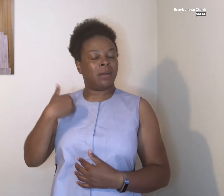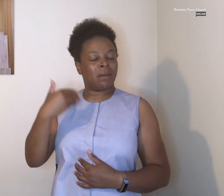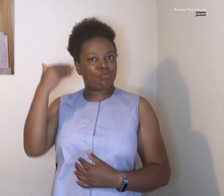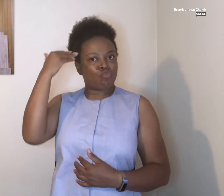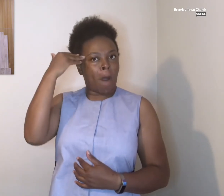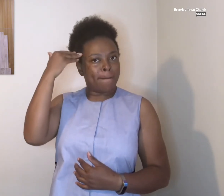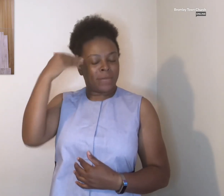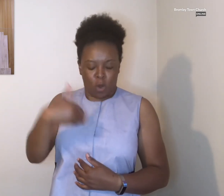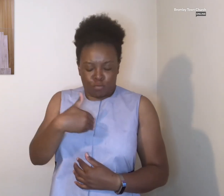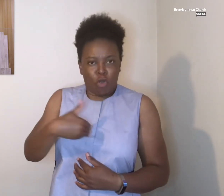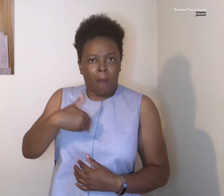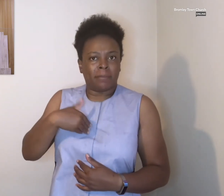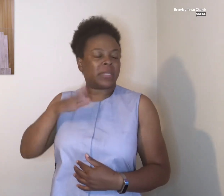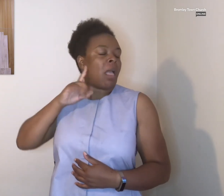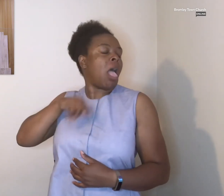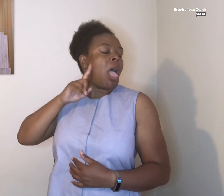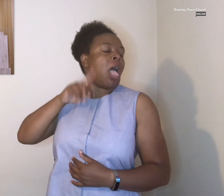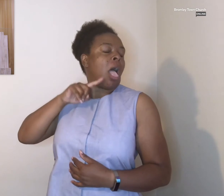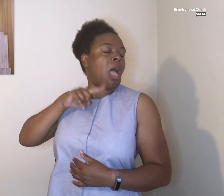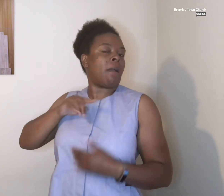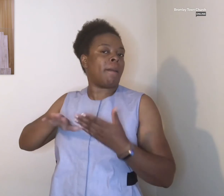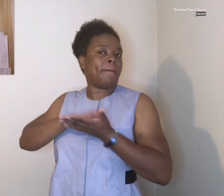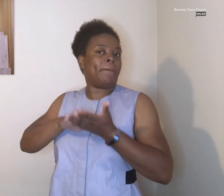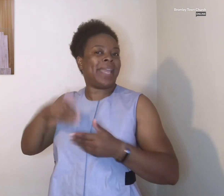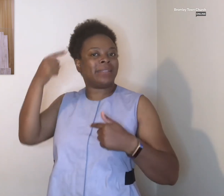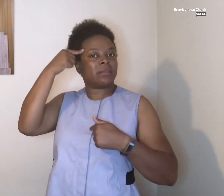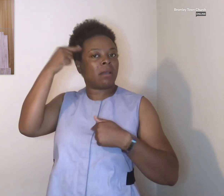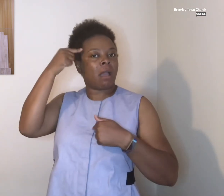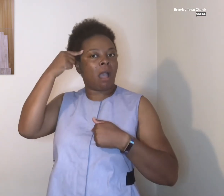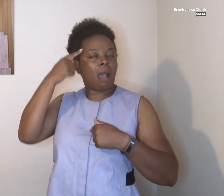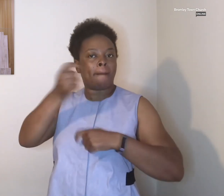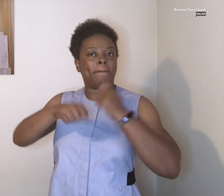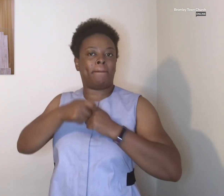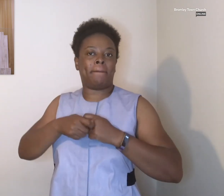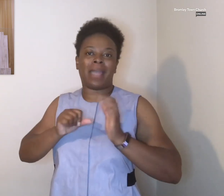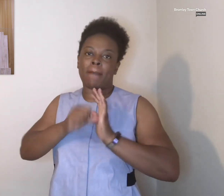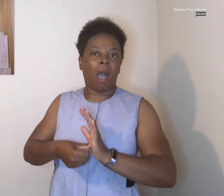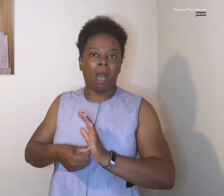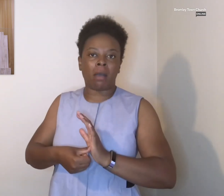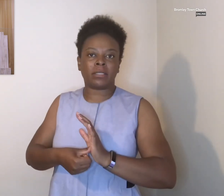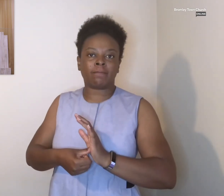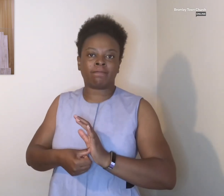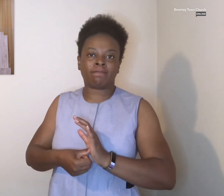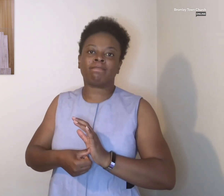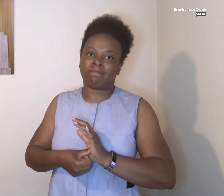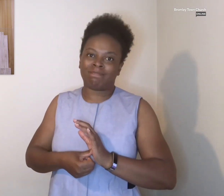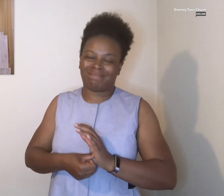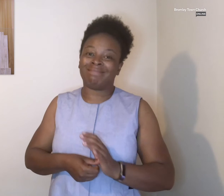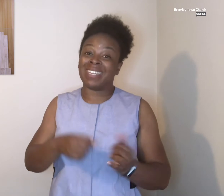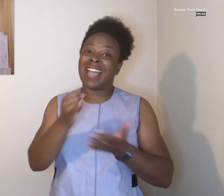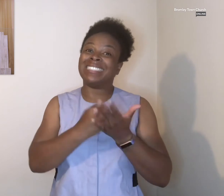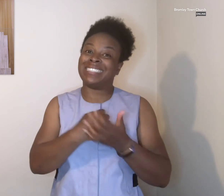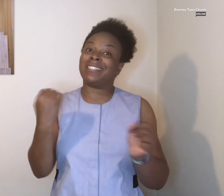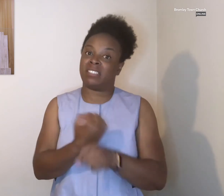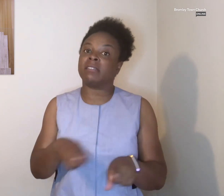get numbed to that. There is a hardness that comes, and that is what sin does. It hardens our hearts so